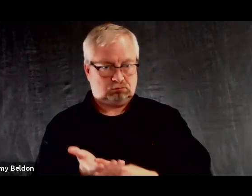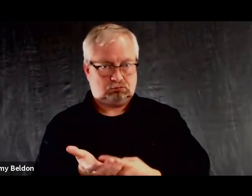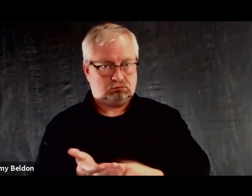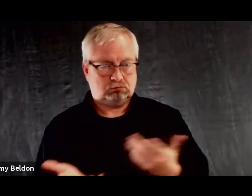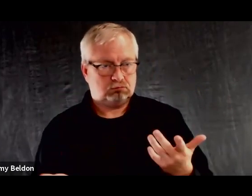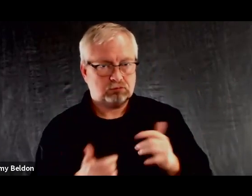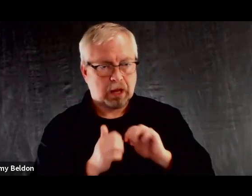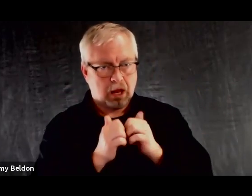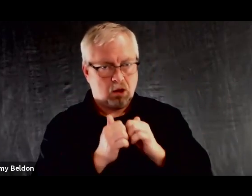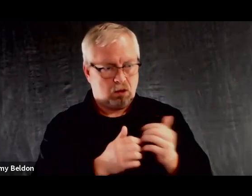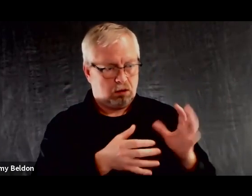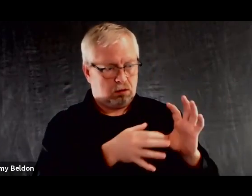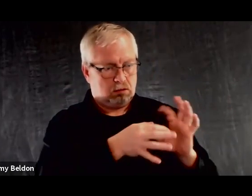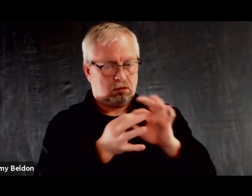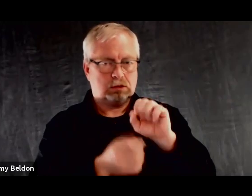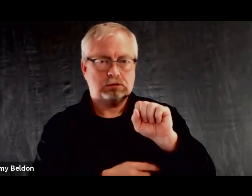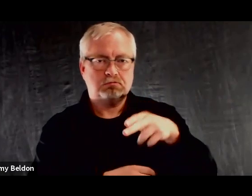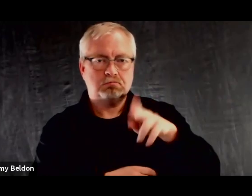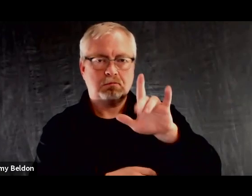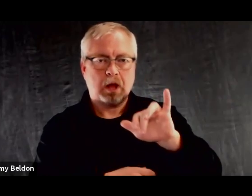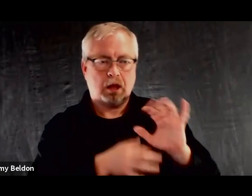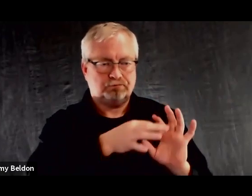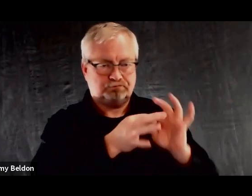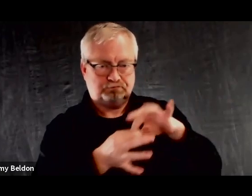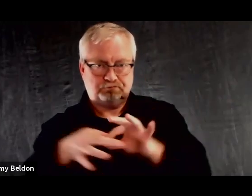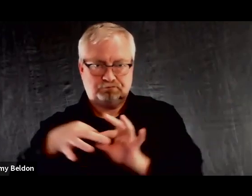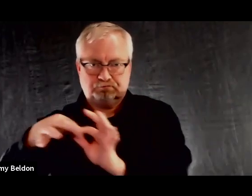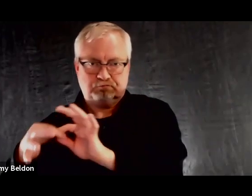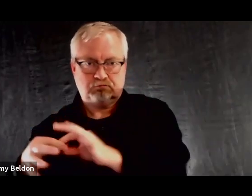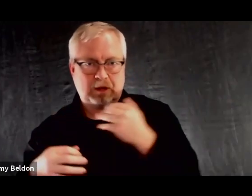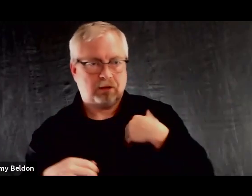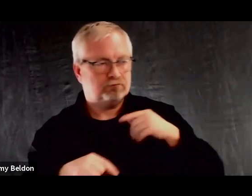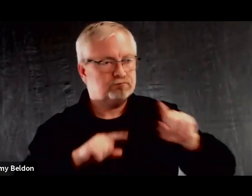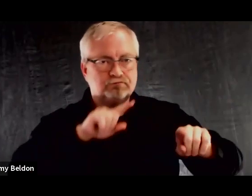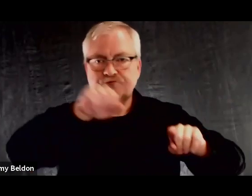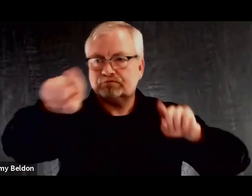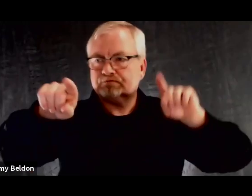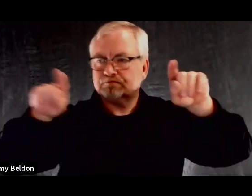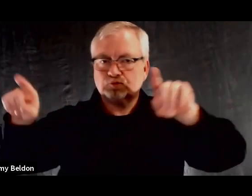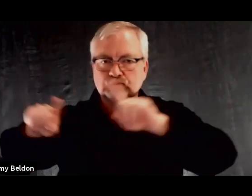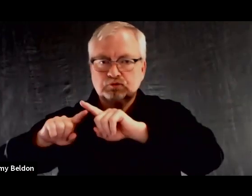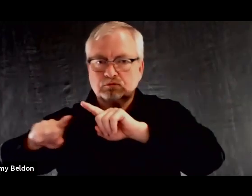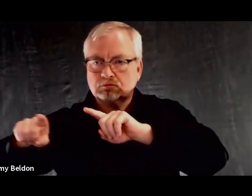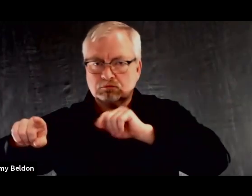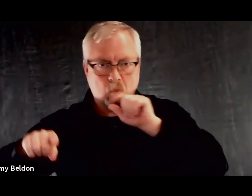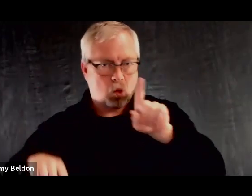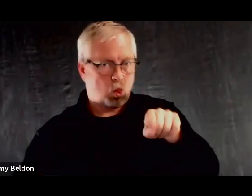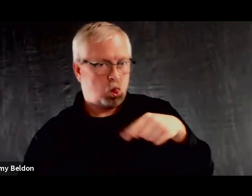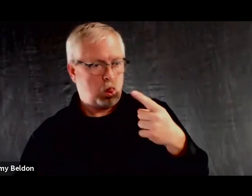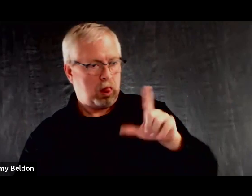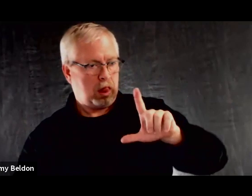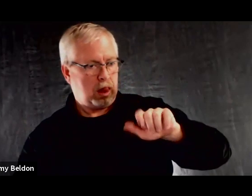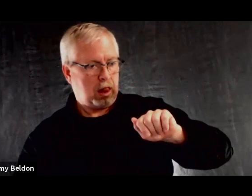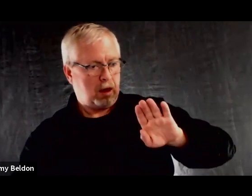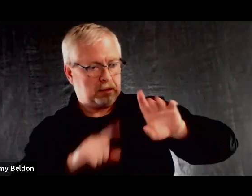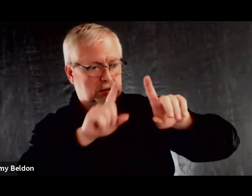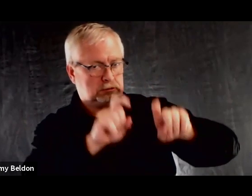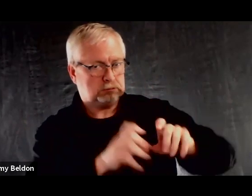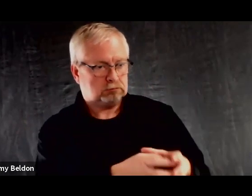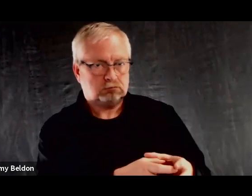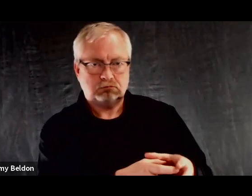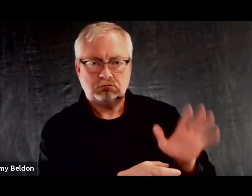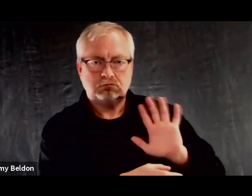from multiple different directions. So it's not just the laboratory that has capacity to run the test, but it's also, do we have the capacity out